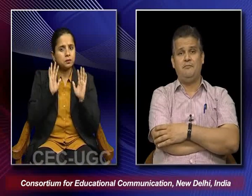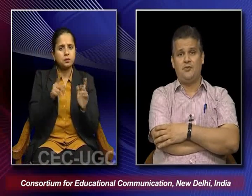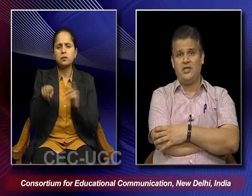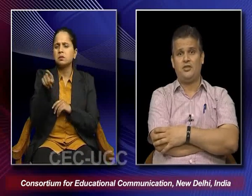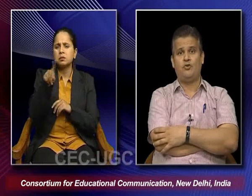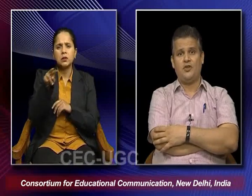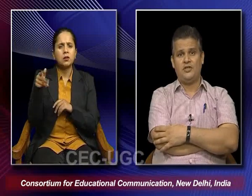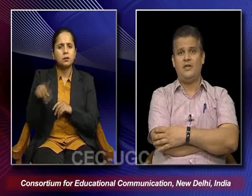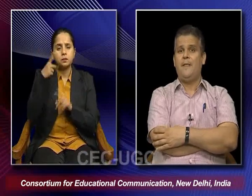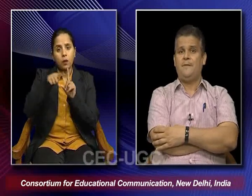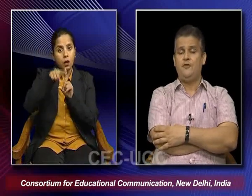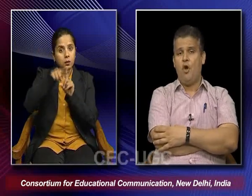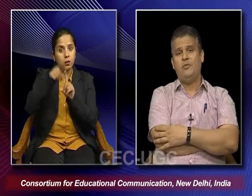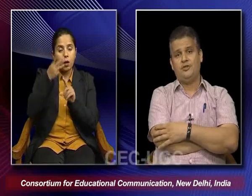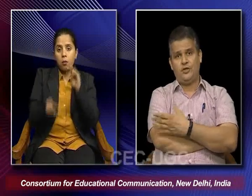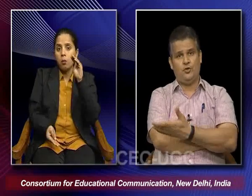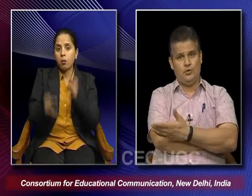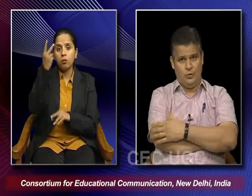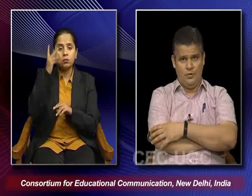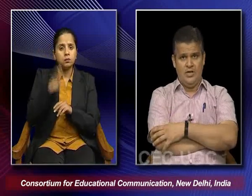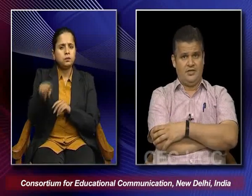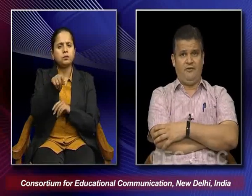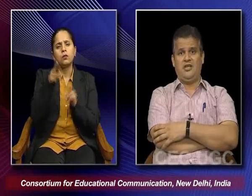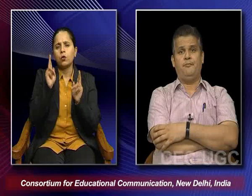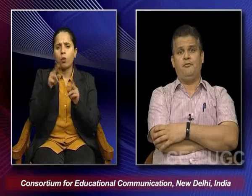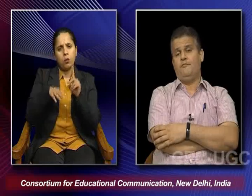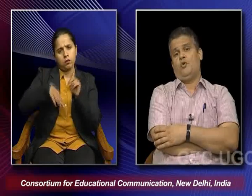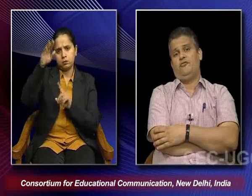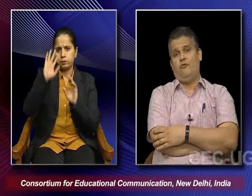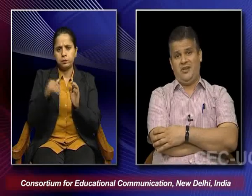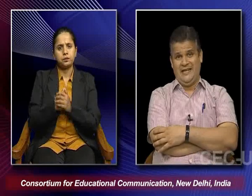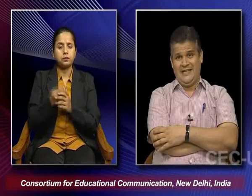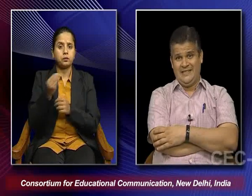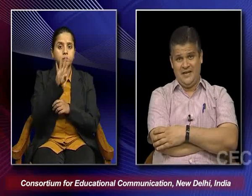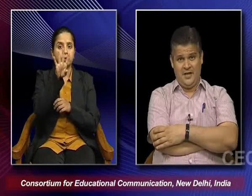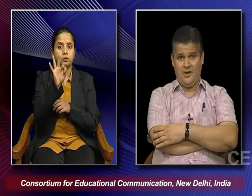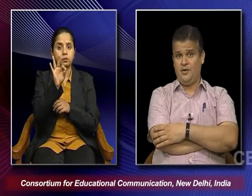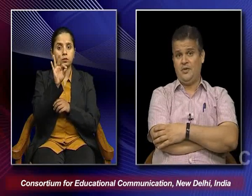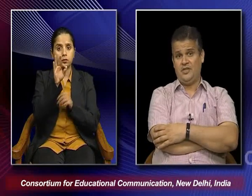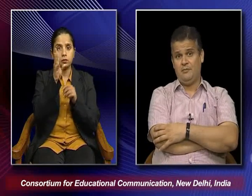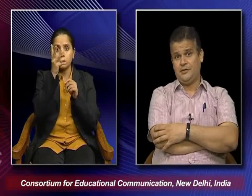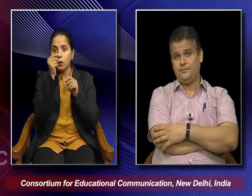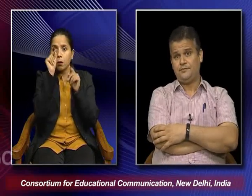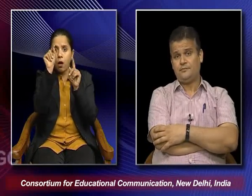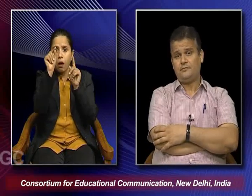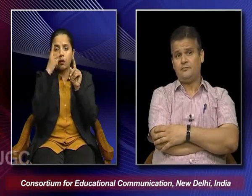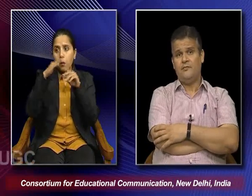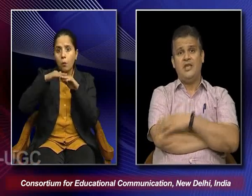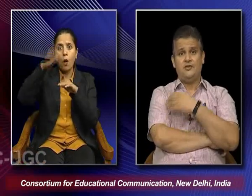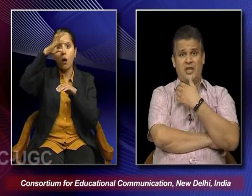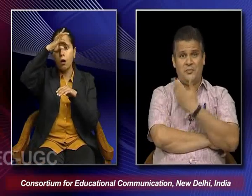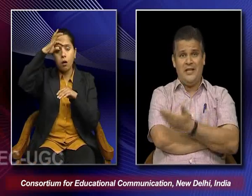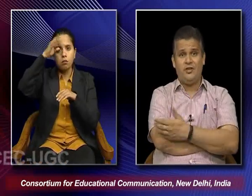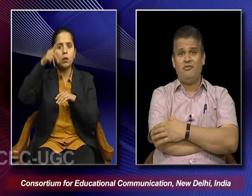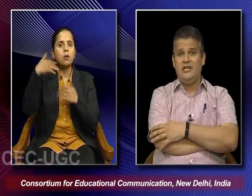this temperature crosses the normal threshold, so for example more than 40 degrees centigrade during summers,